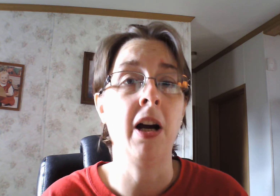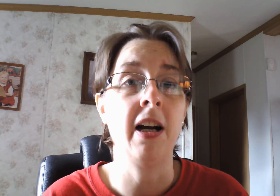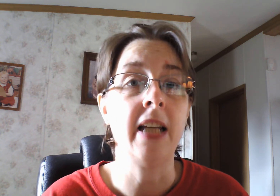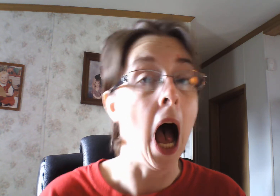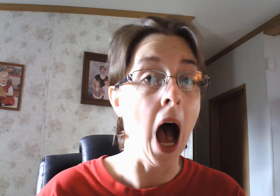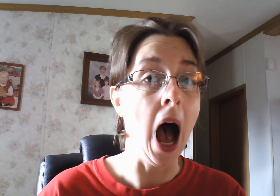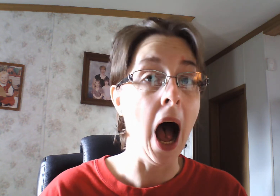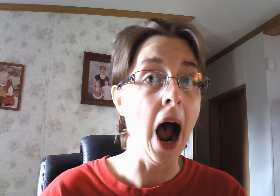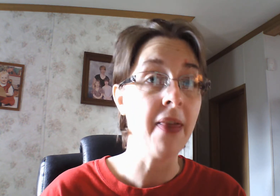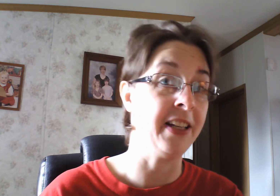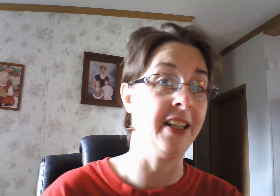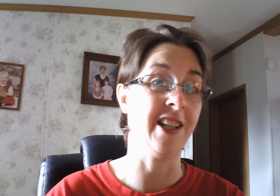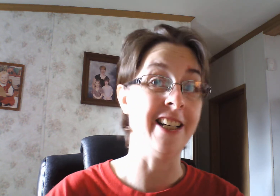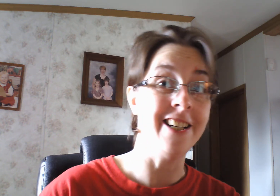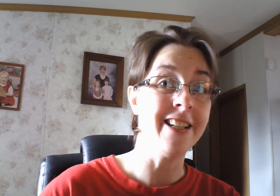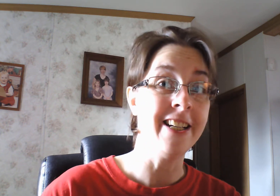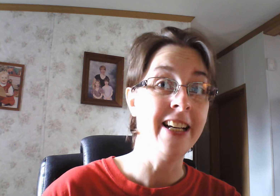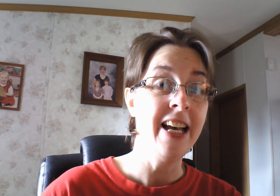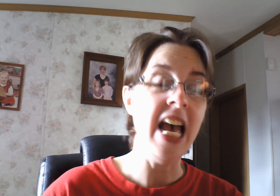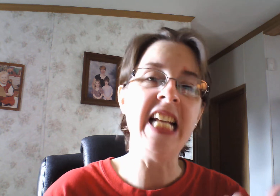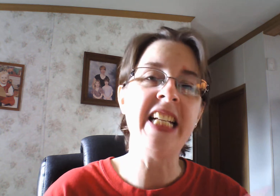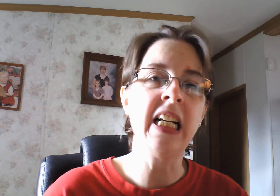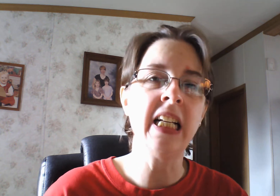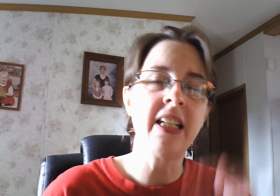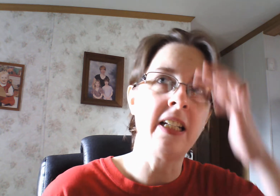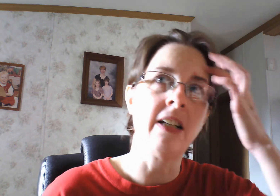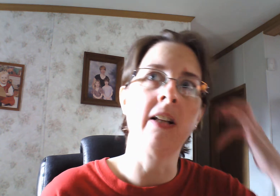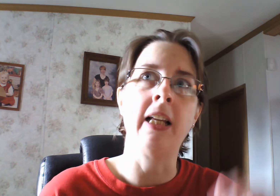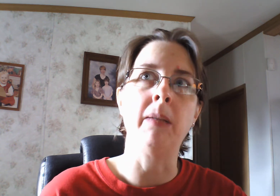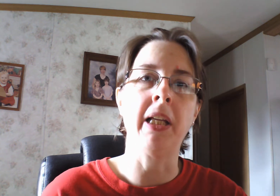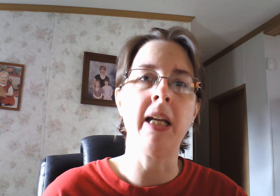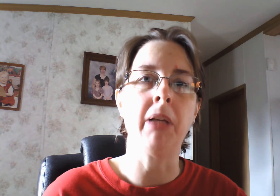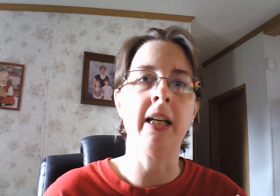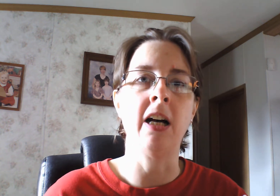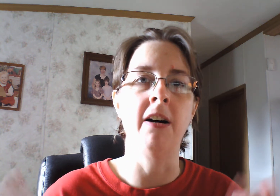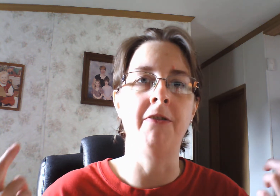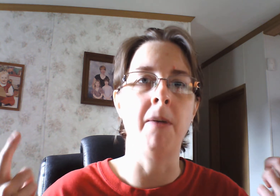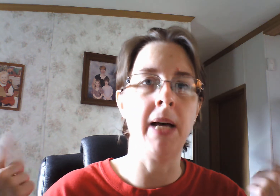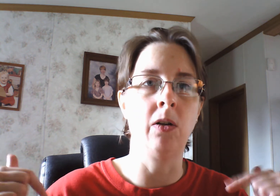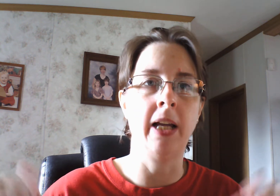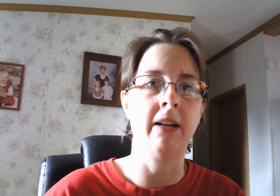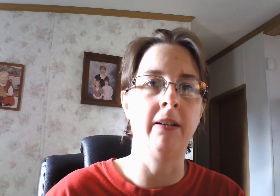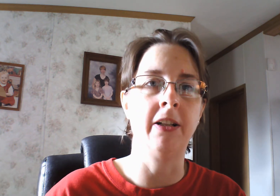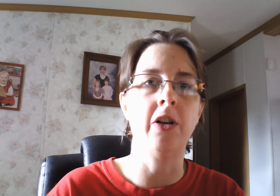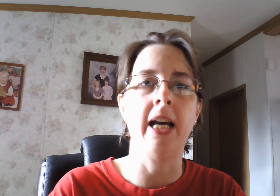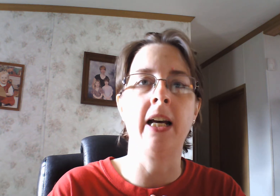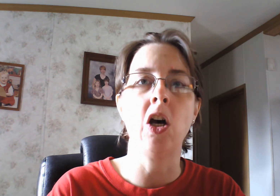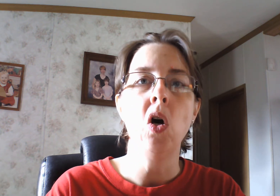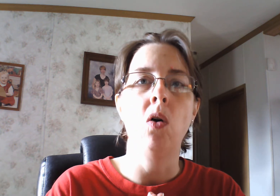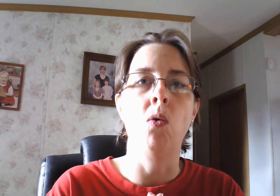prize. This is good news. And it's not necessarily like the blingy bling of a medal hanging around your neck,